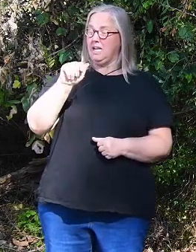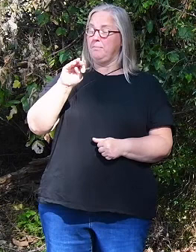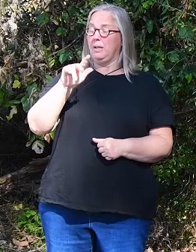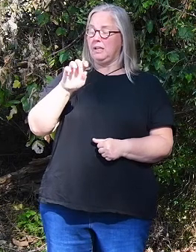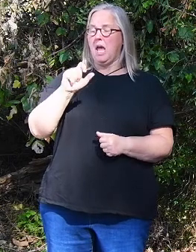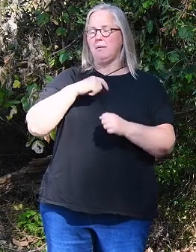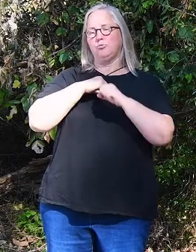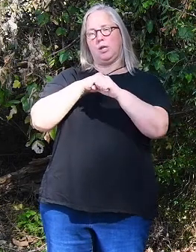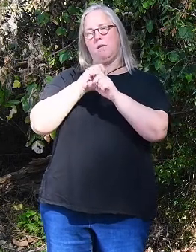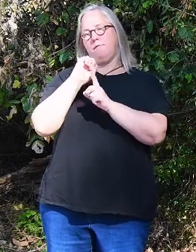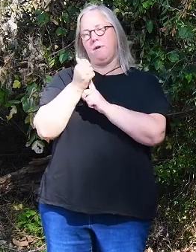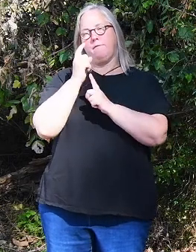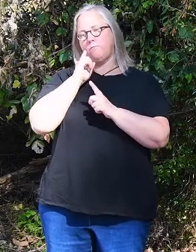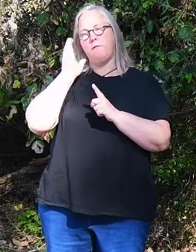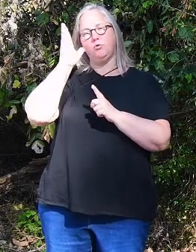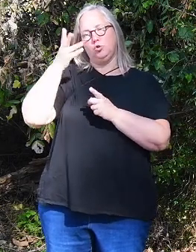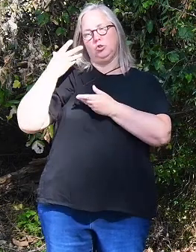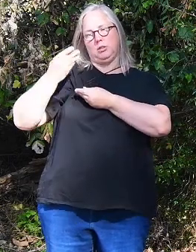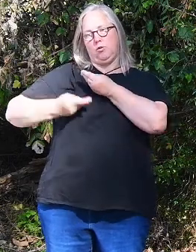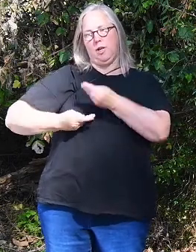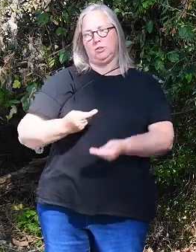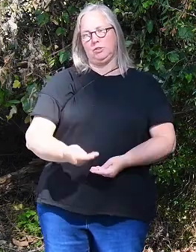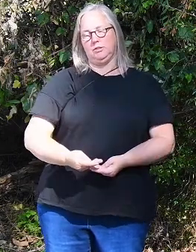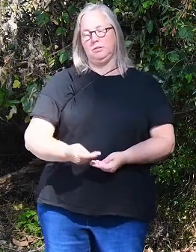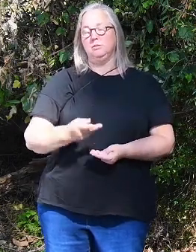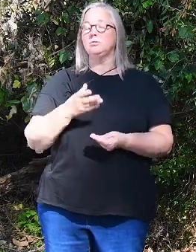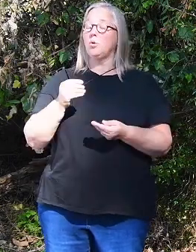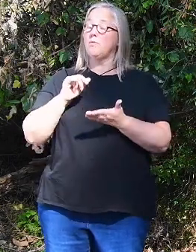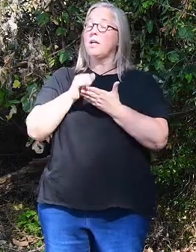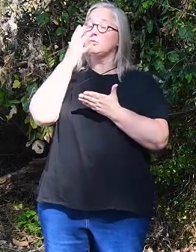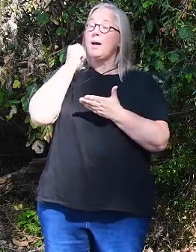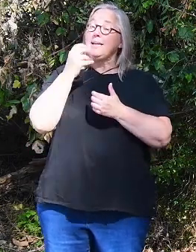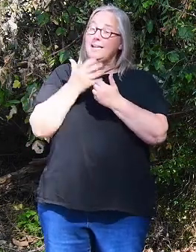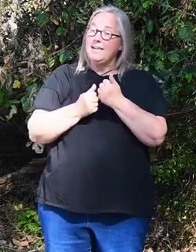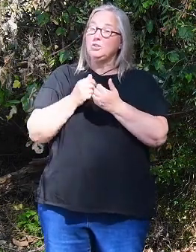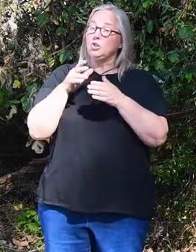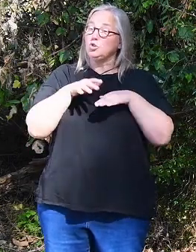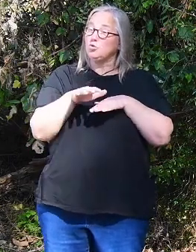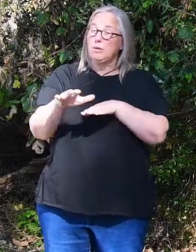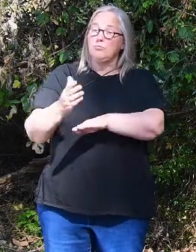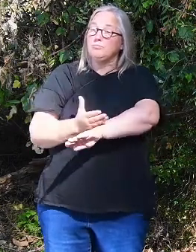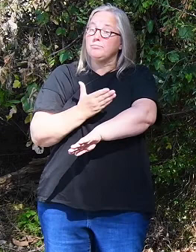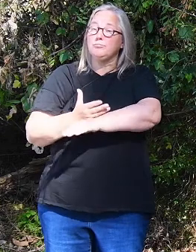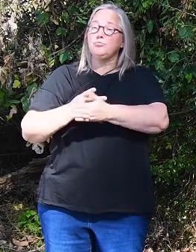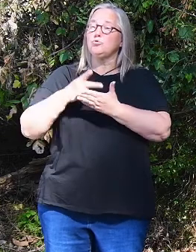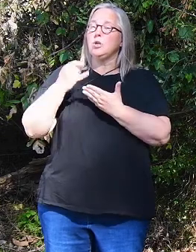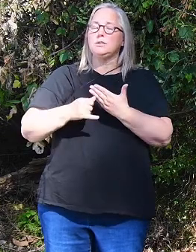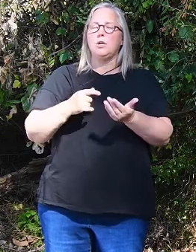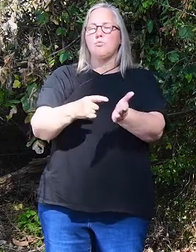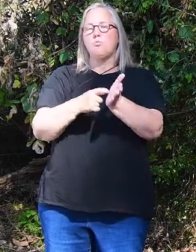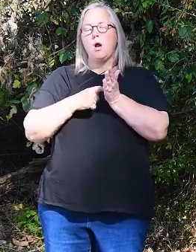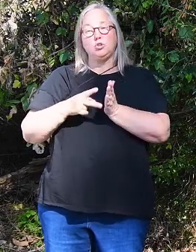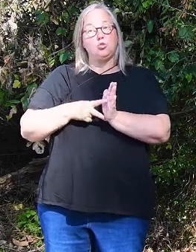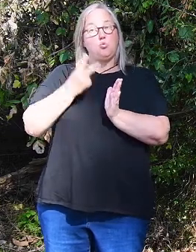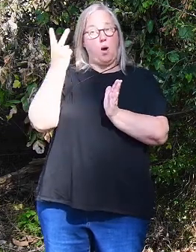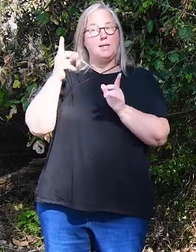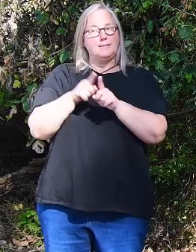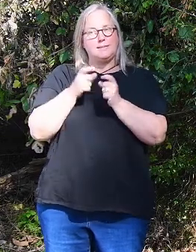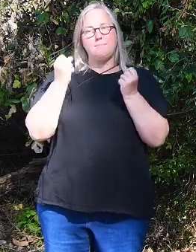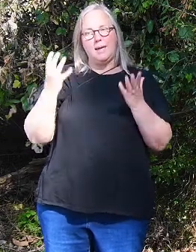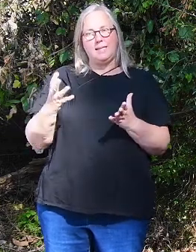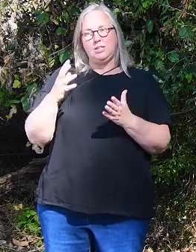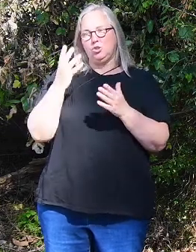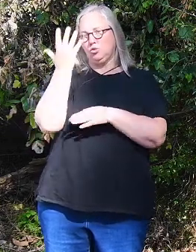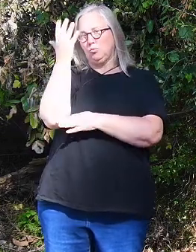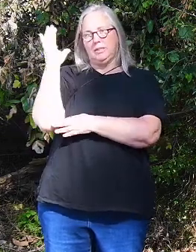future generations. Which is why each of our stream restoration projects requires twice as many trees